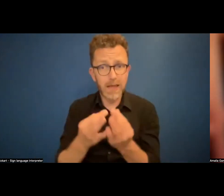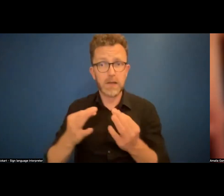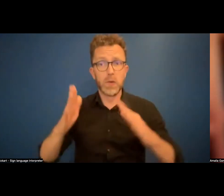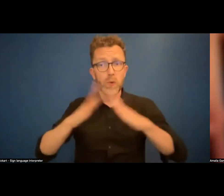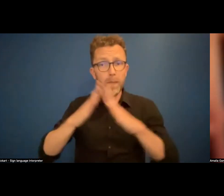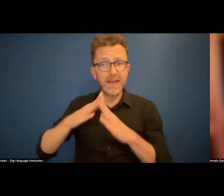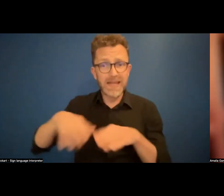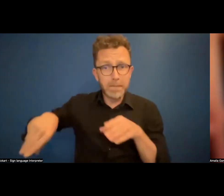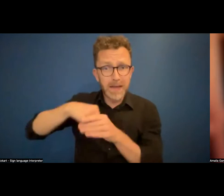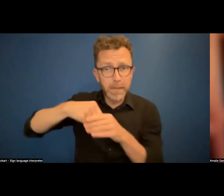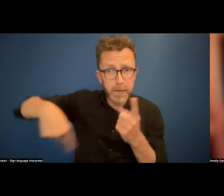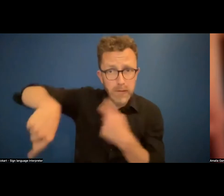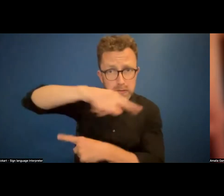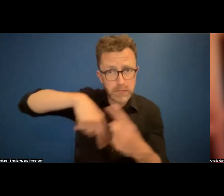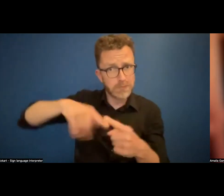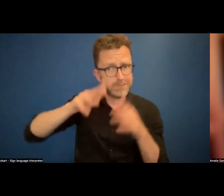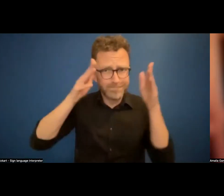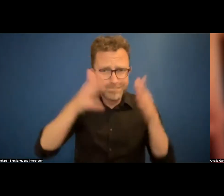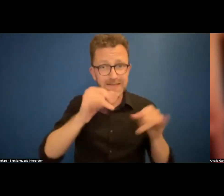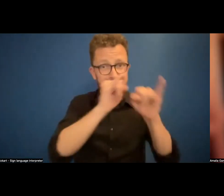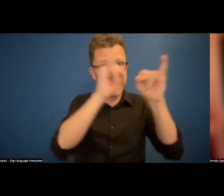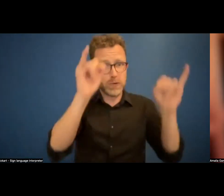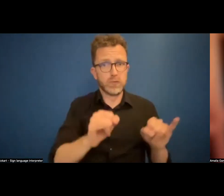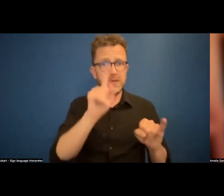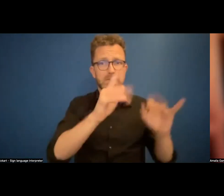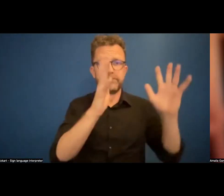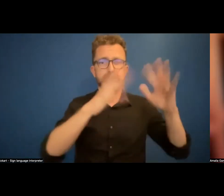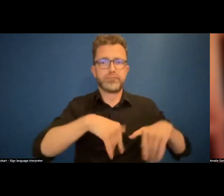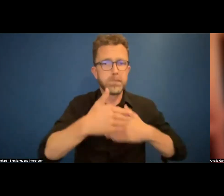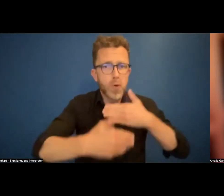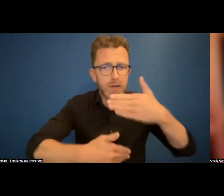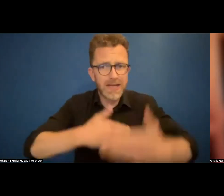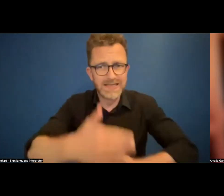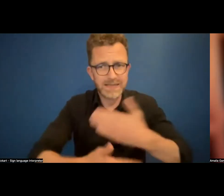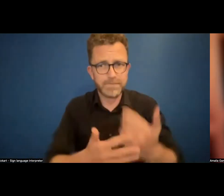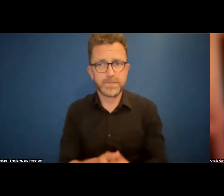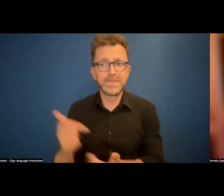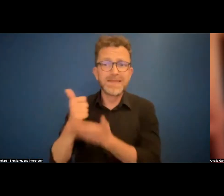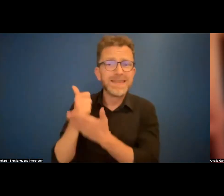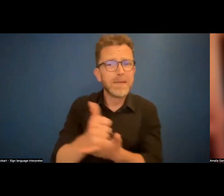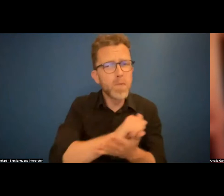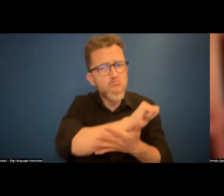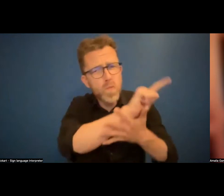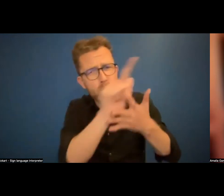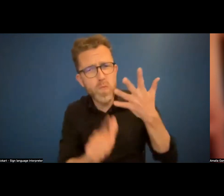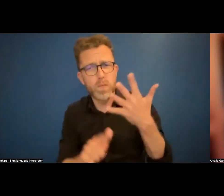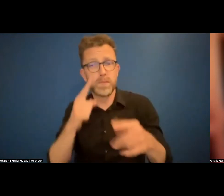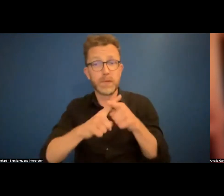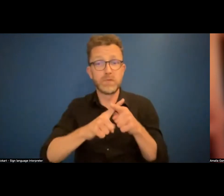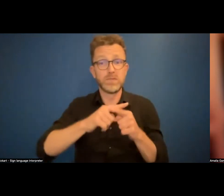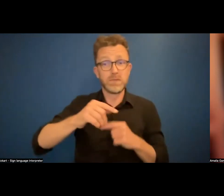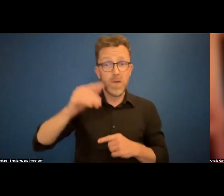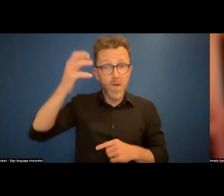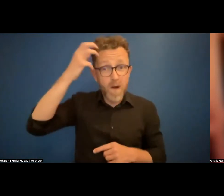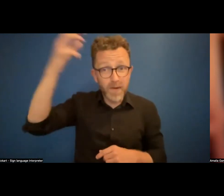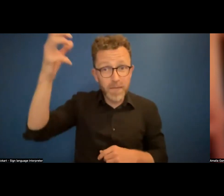non-discrimination, access to justice, individual support, obtaining housing, decent